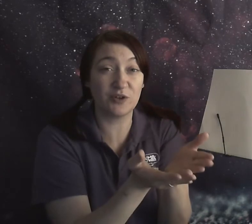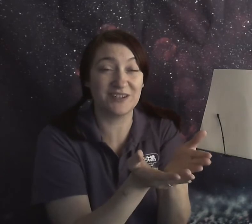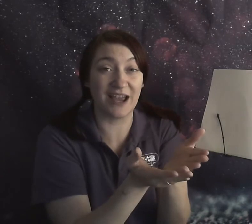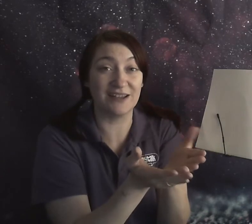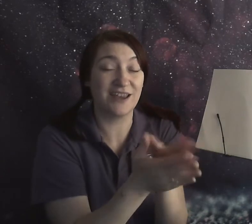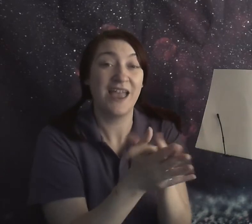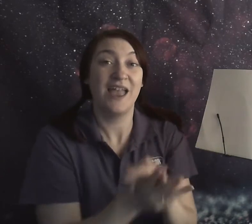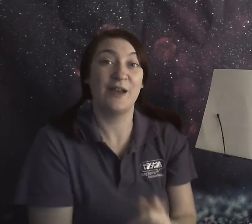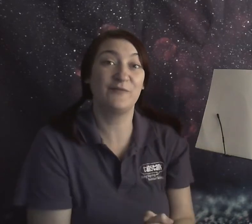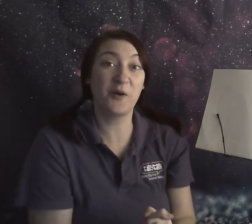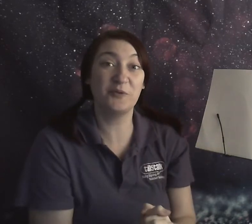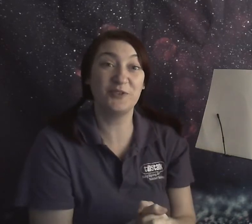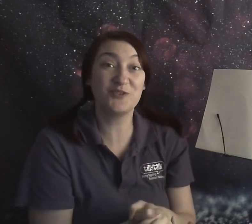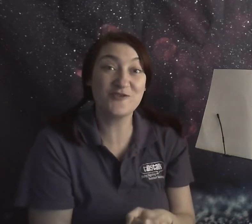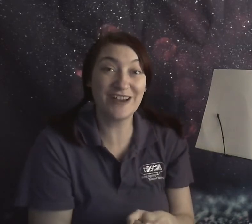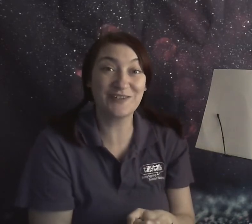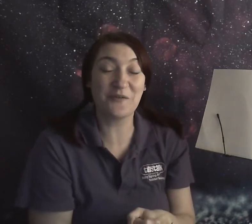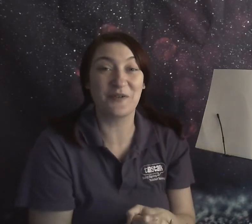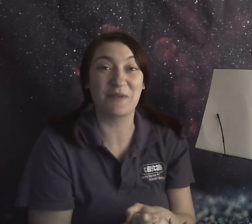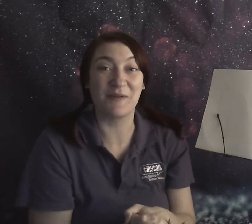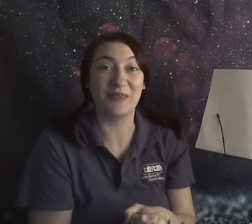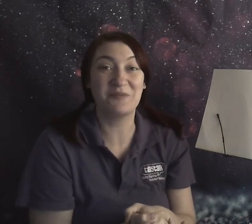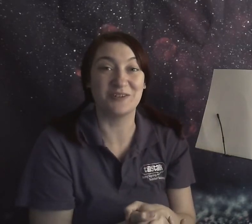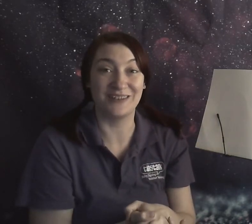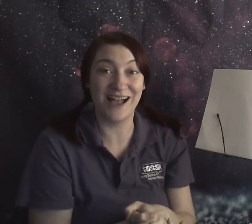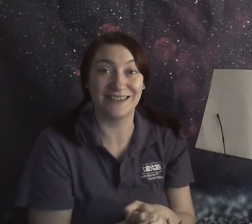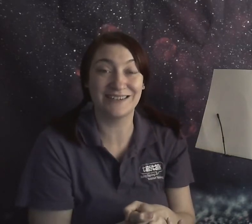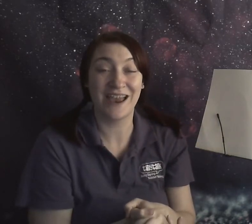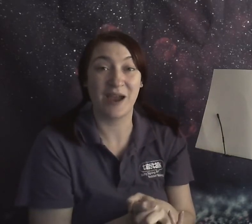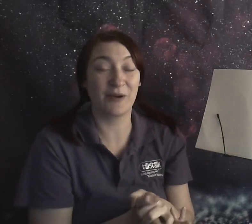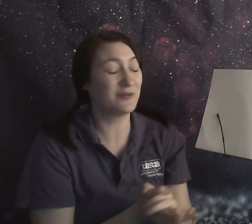tonight, it follows straight on from the one that we done last, and we're going to do